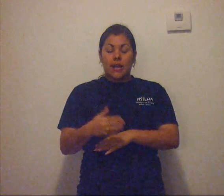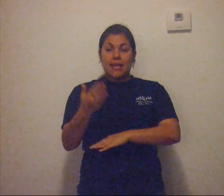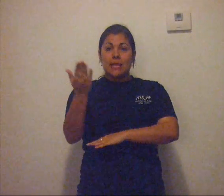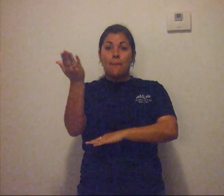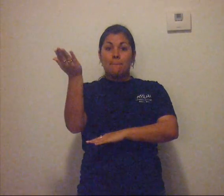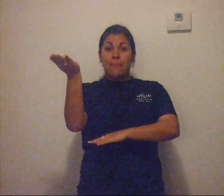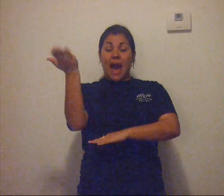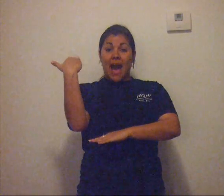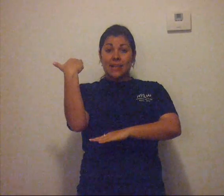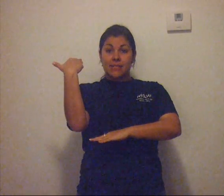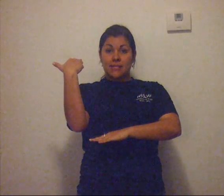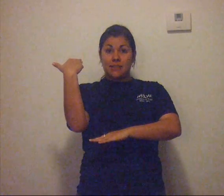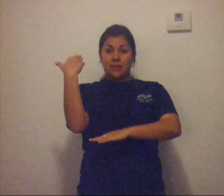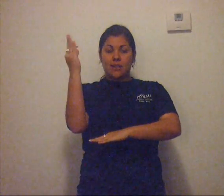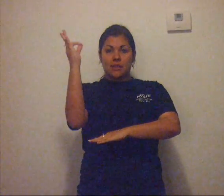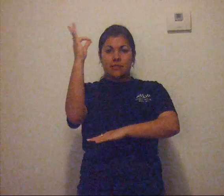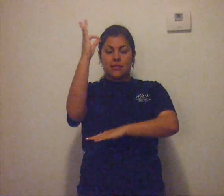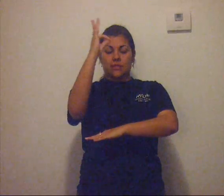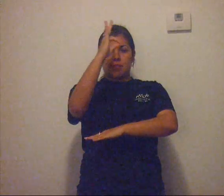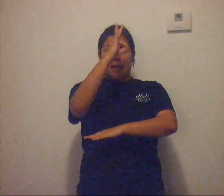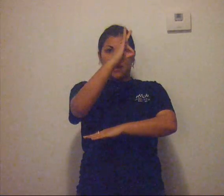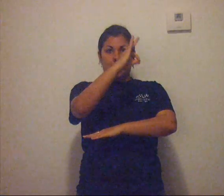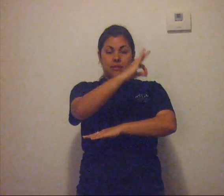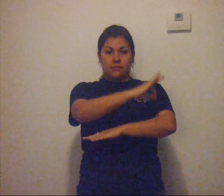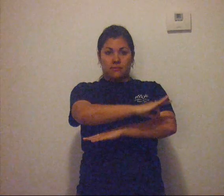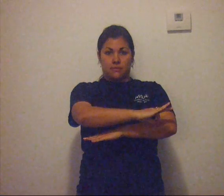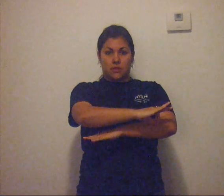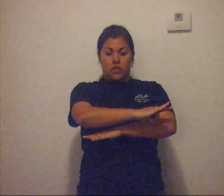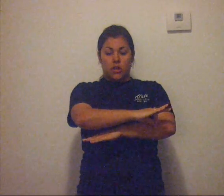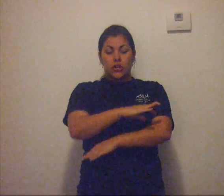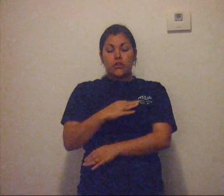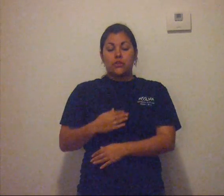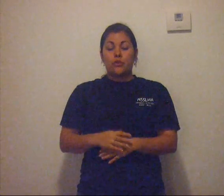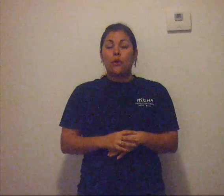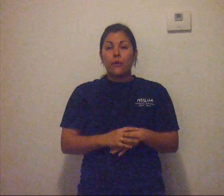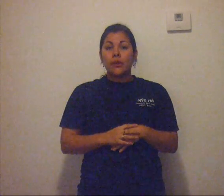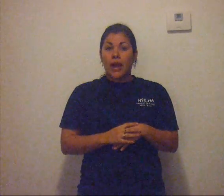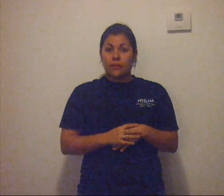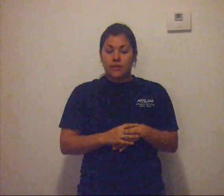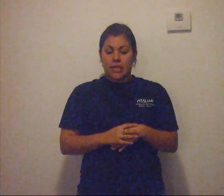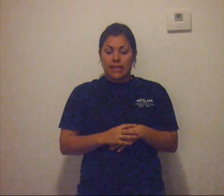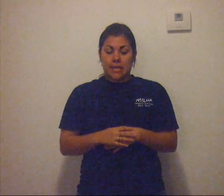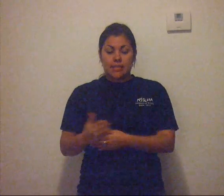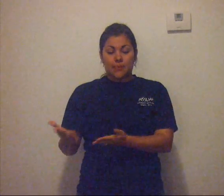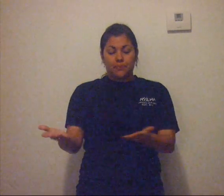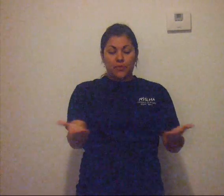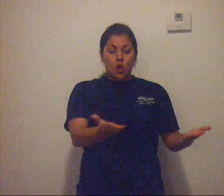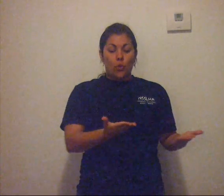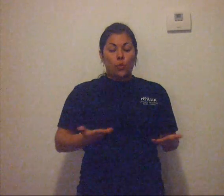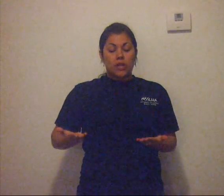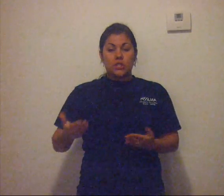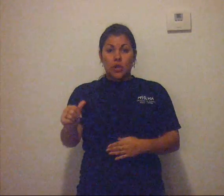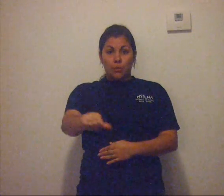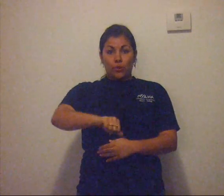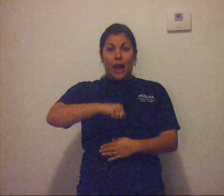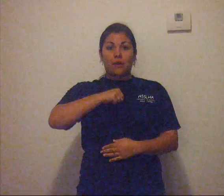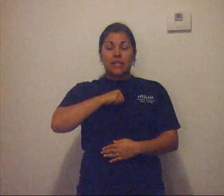is "past sunset." So the whole line looks like this. "What so